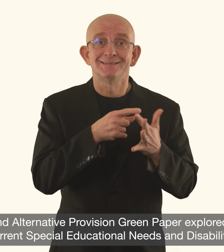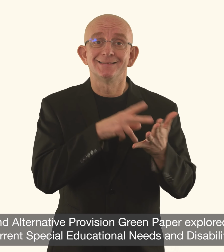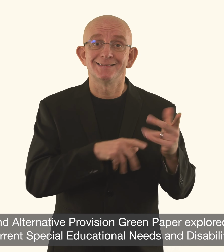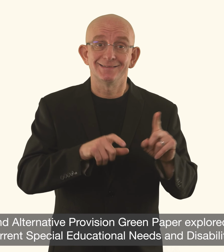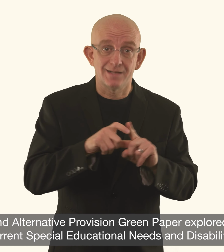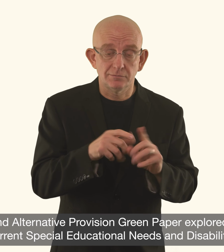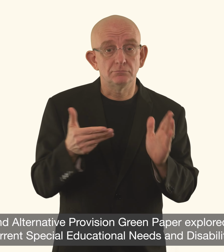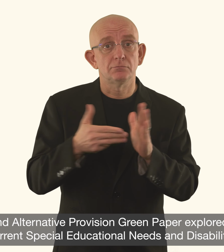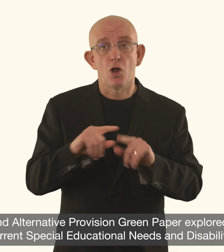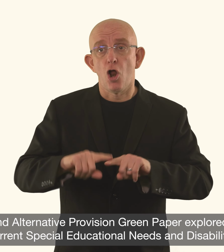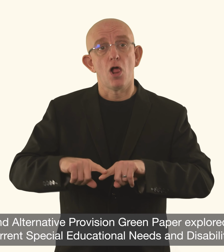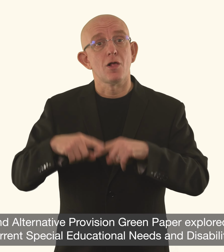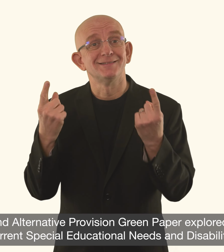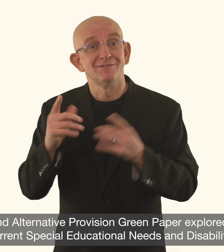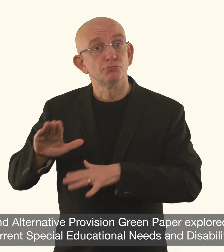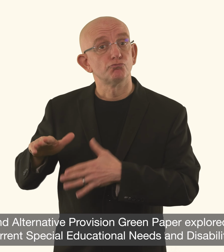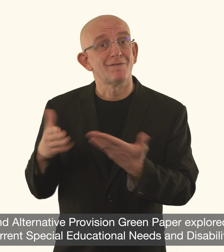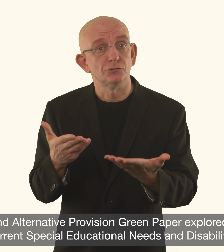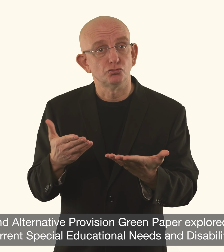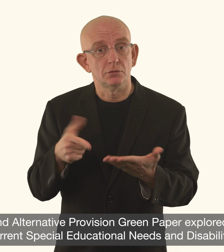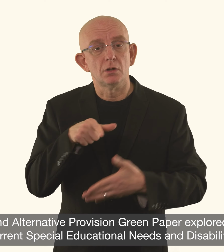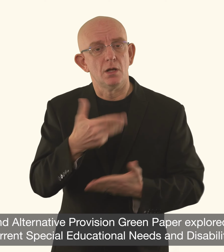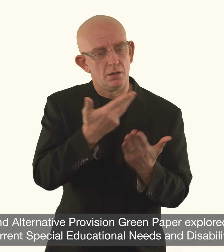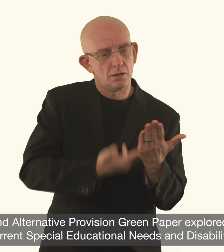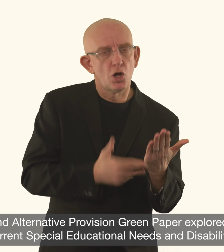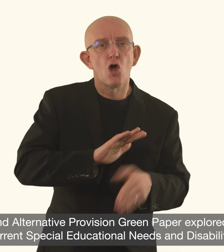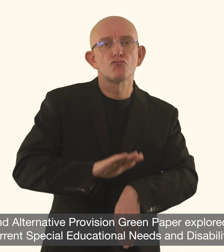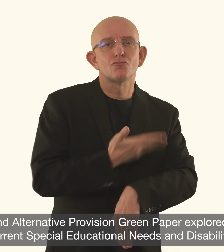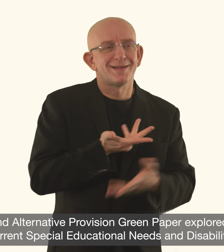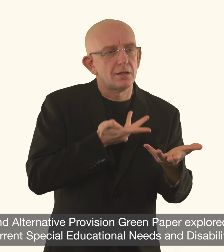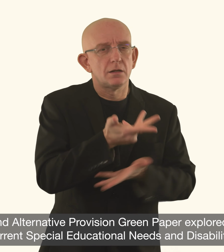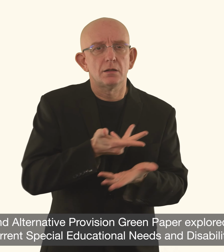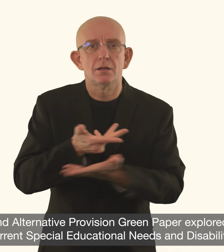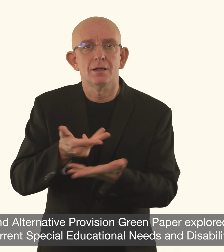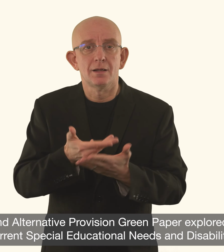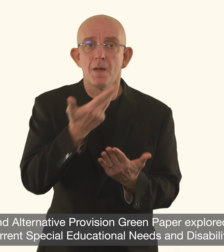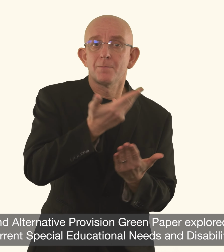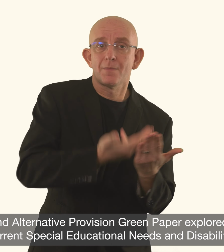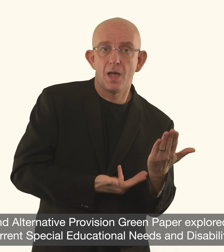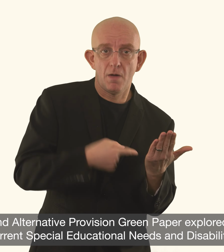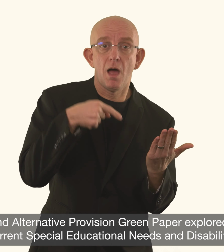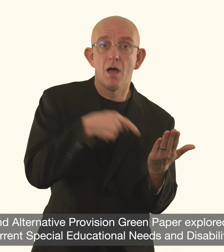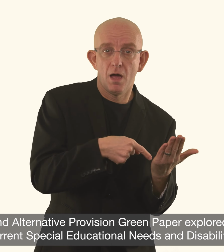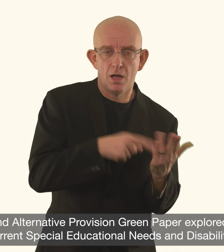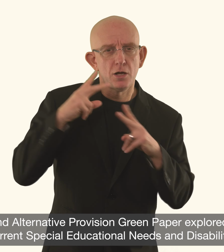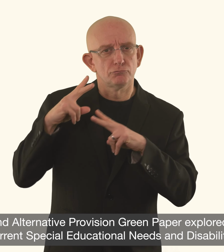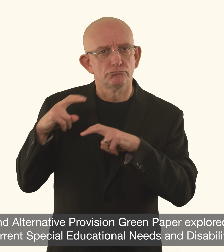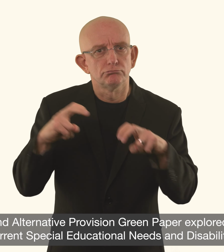The SEND and ALTERNATIVE PROVISION green paper explored the issues present within the current Special Educational Needs and Disabilities